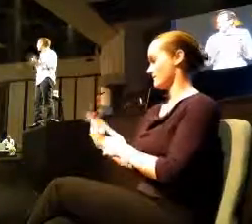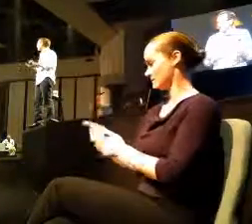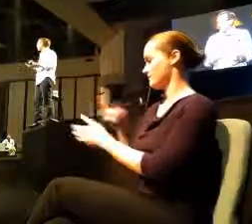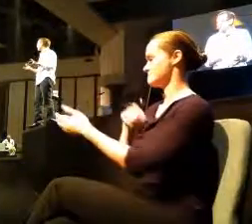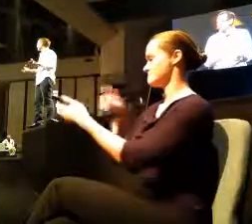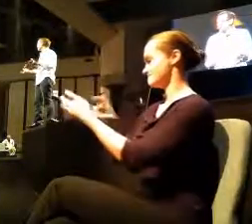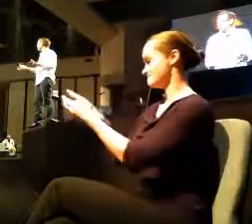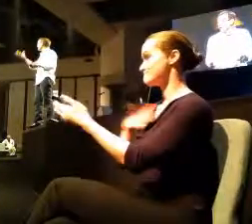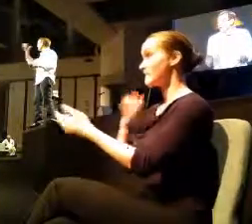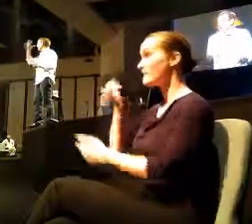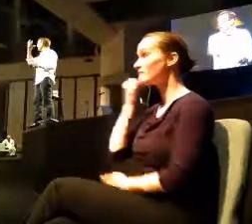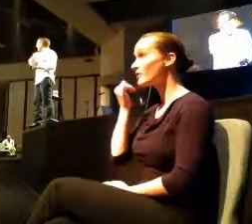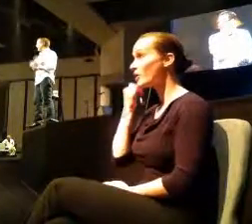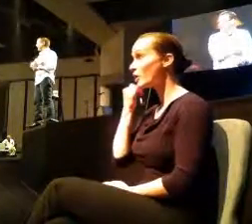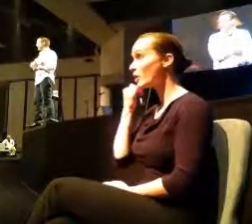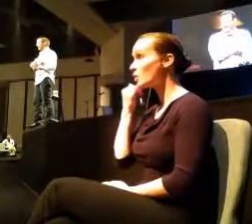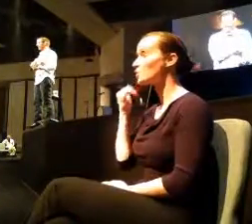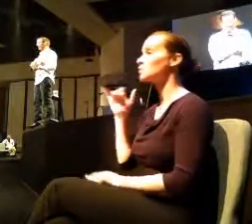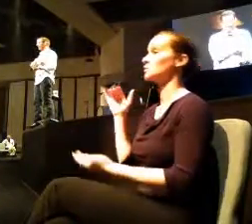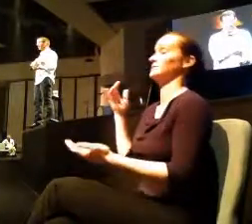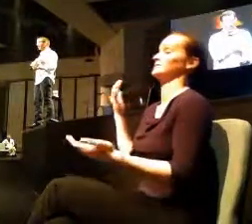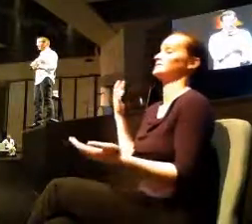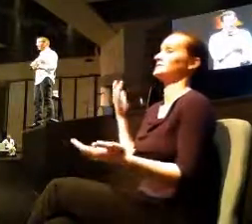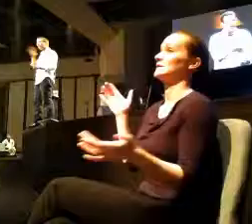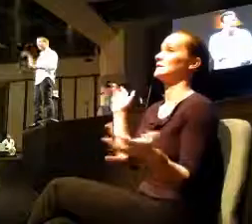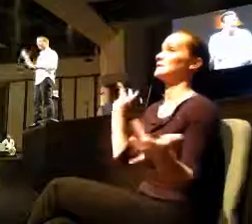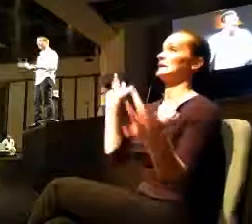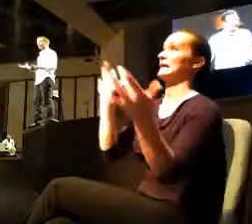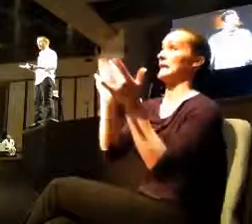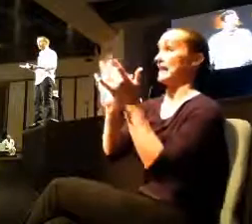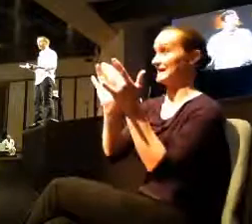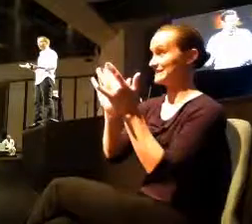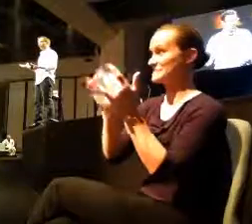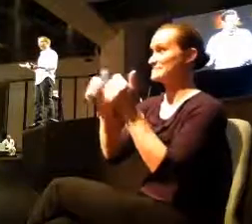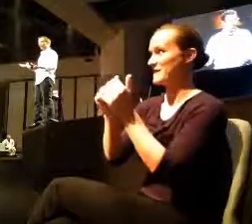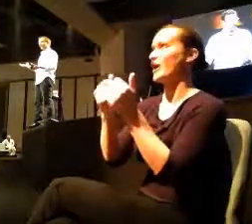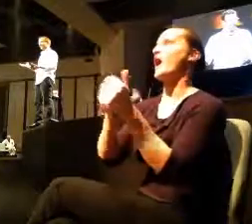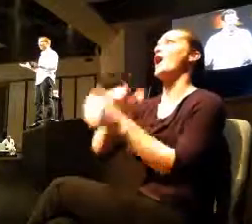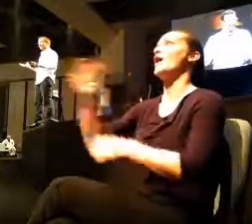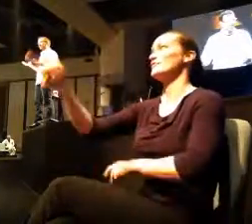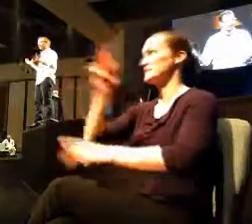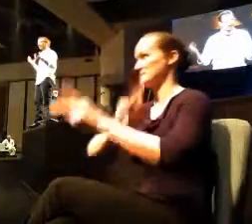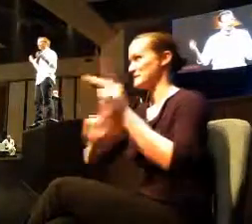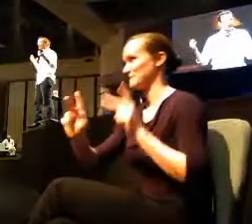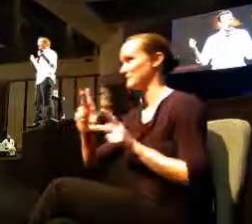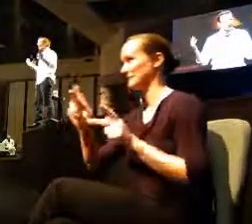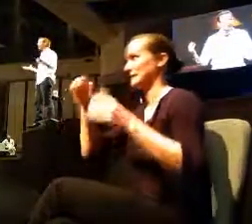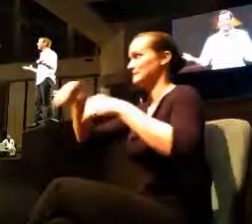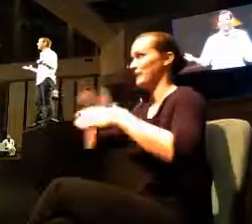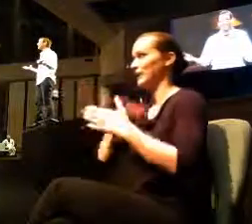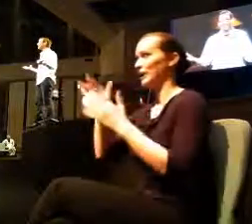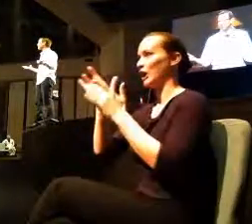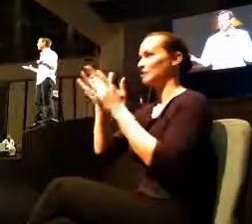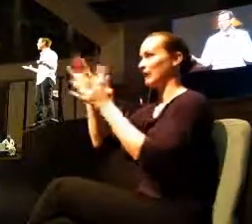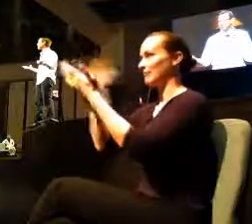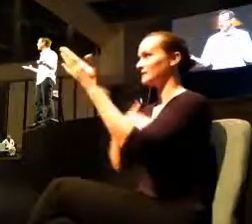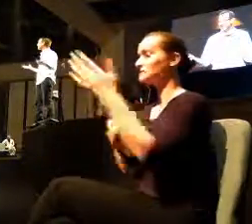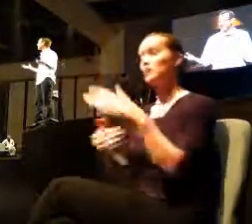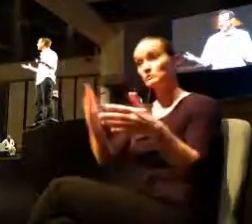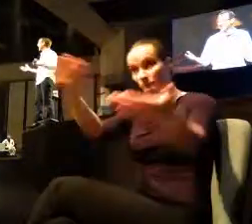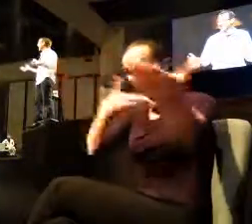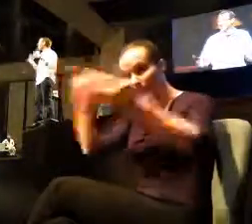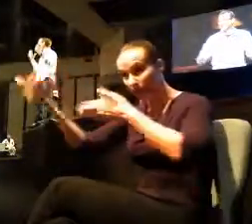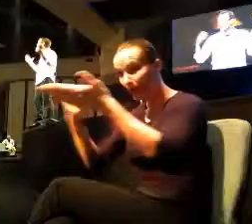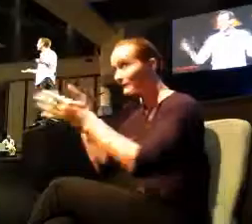My phone got into my contact list and invited a few other folks to show up to this meeting. So Ryan shows up in a day